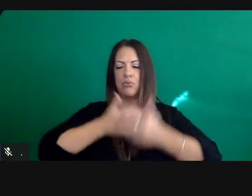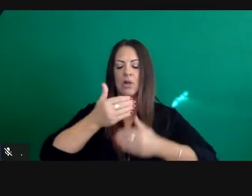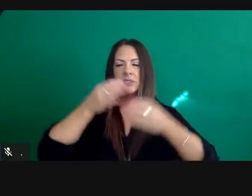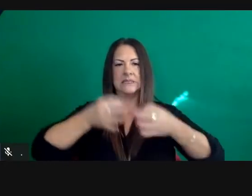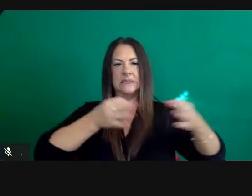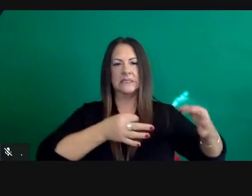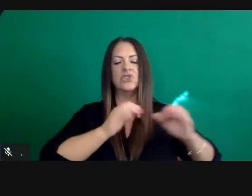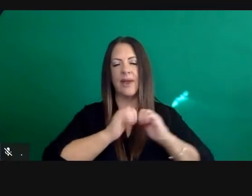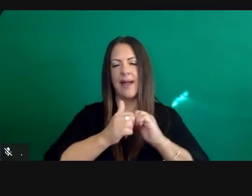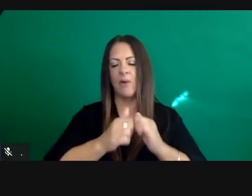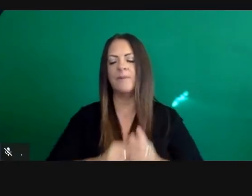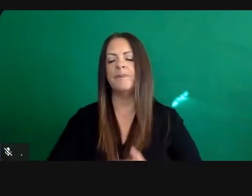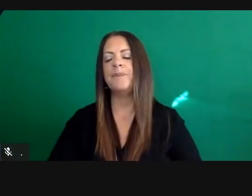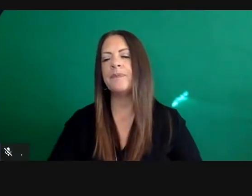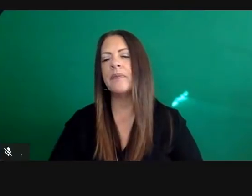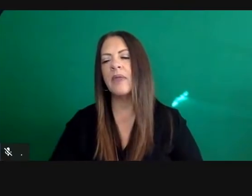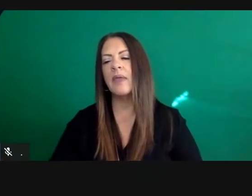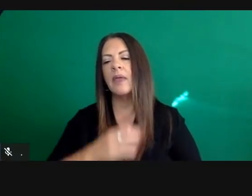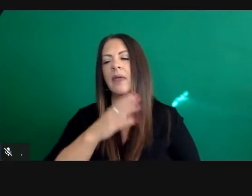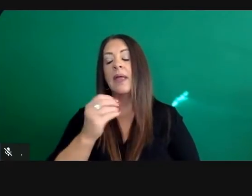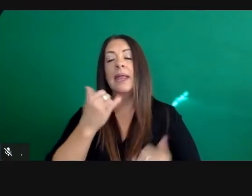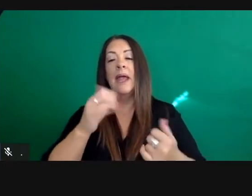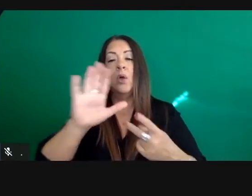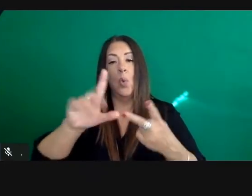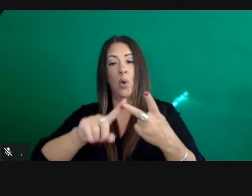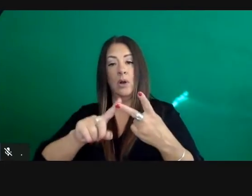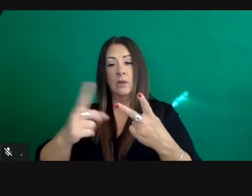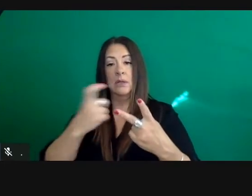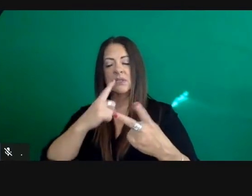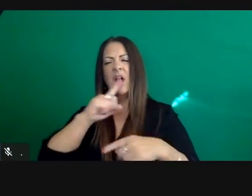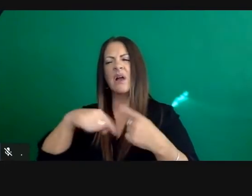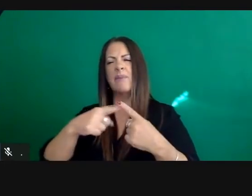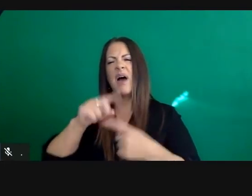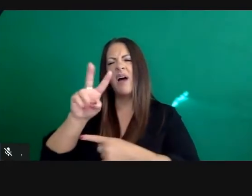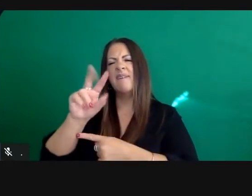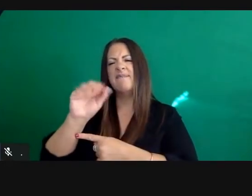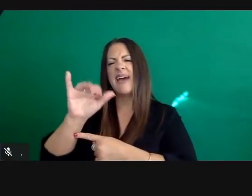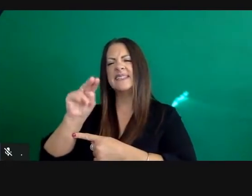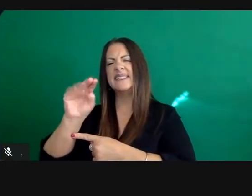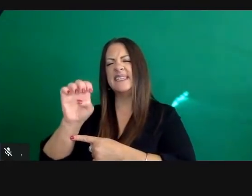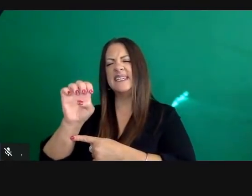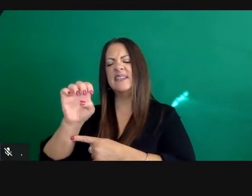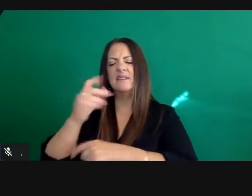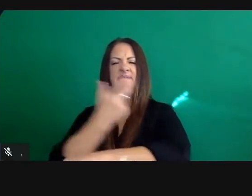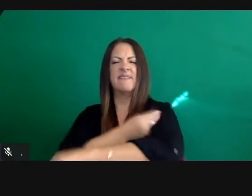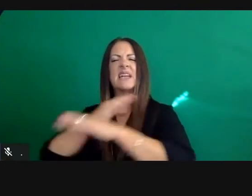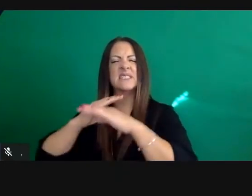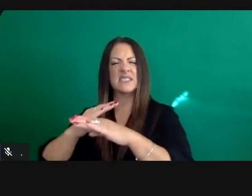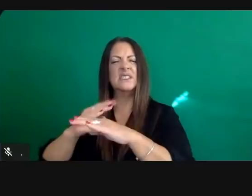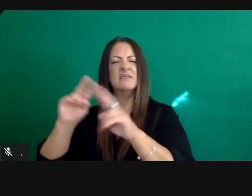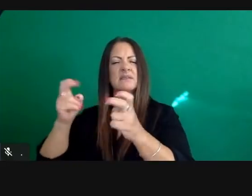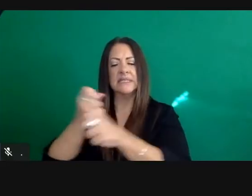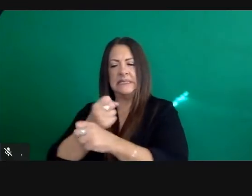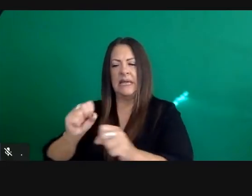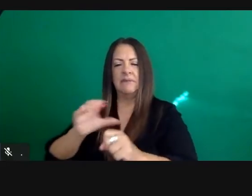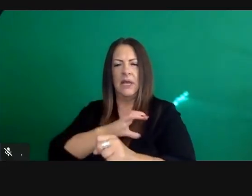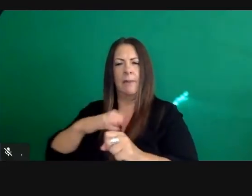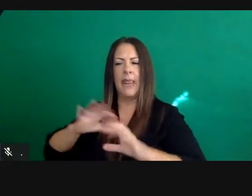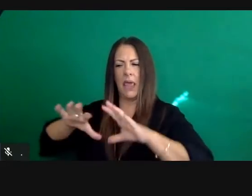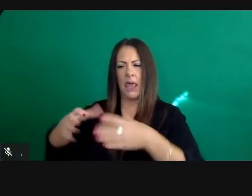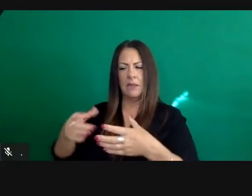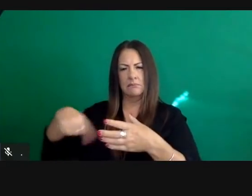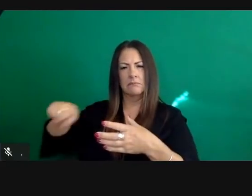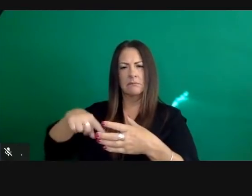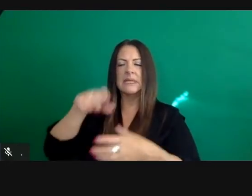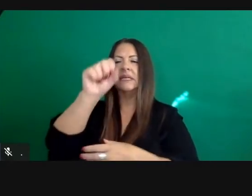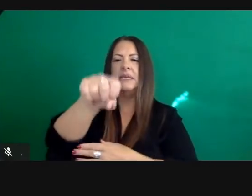go. In terms of the vaccine safety committee that you're alluding to, we are putting together the names